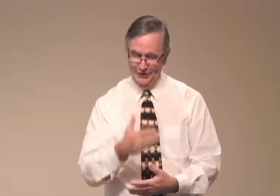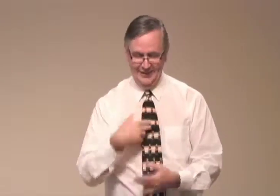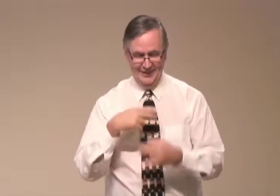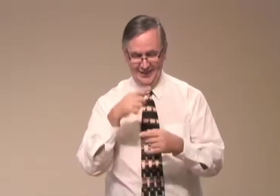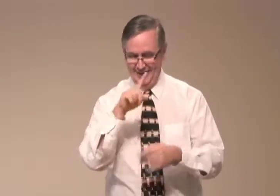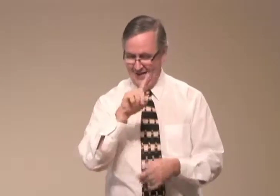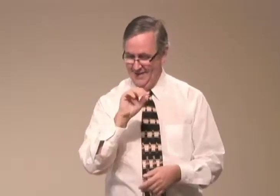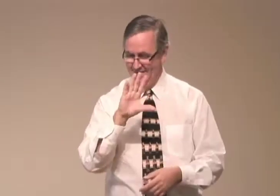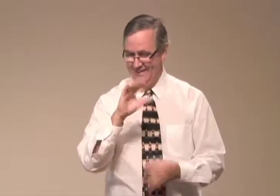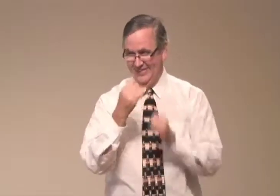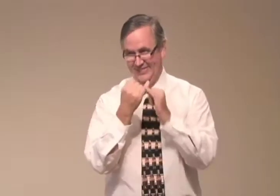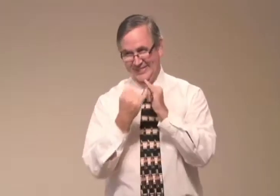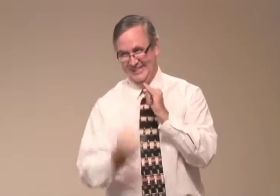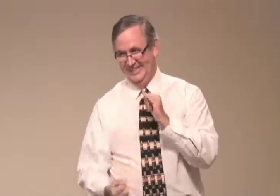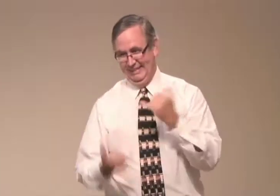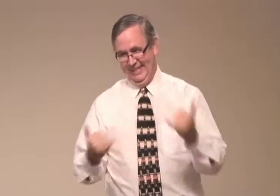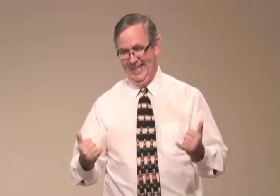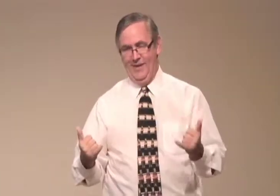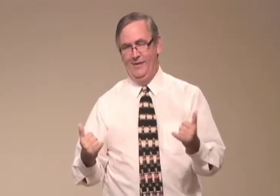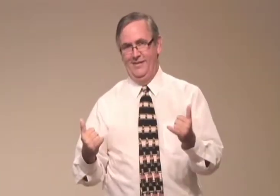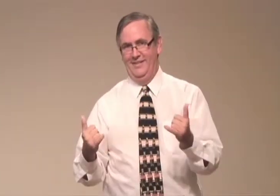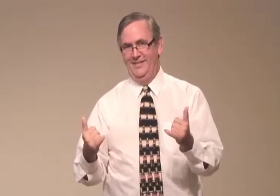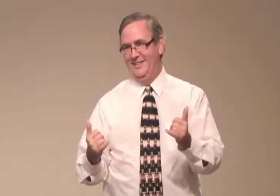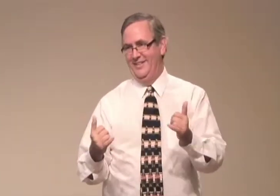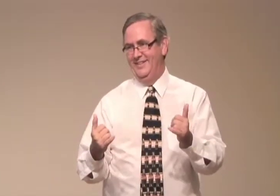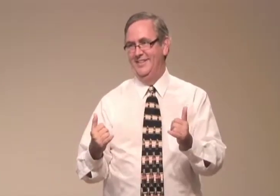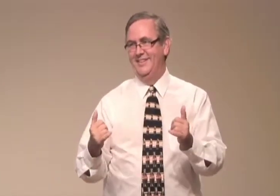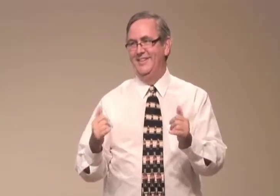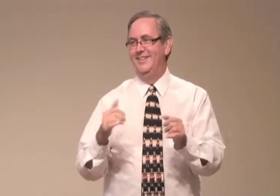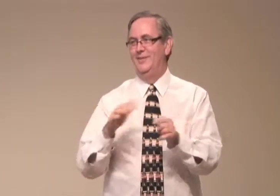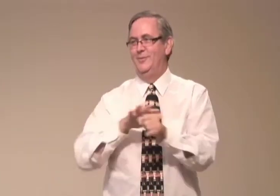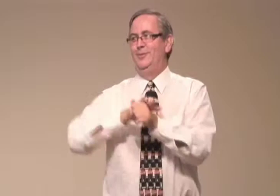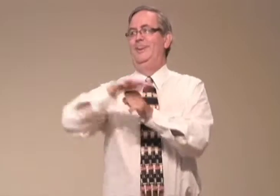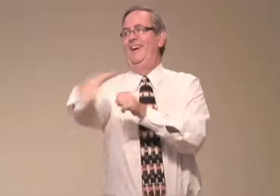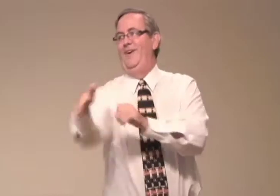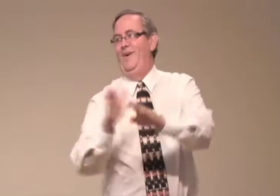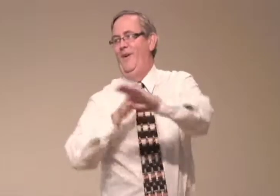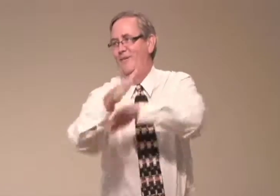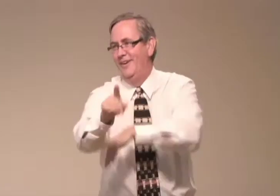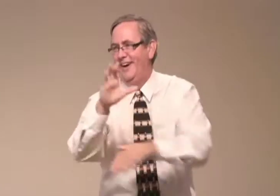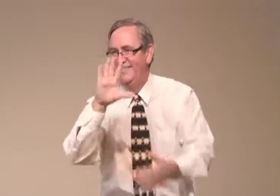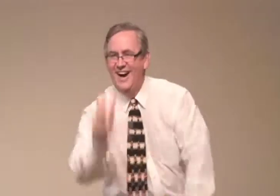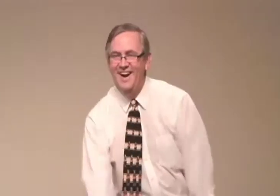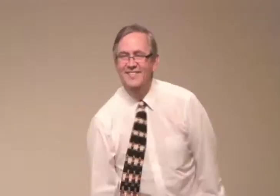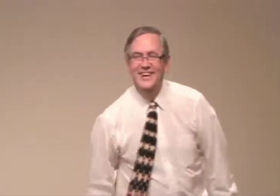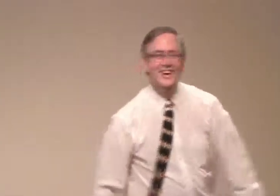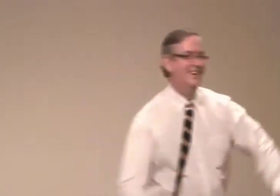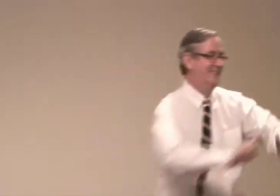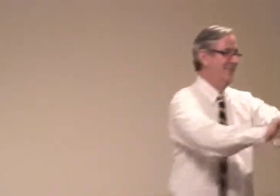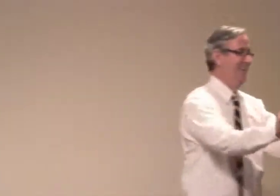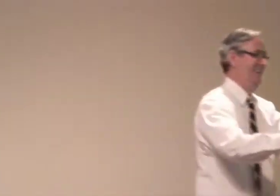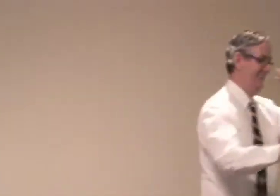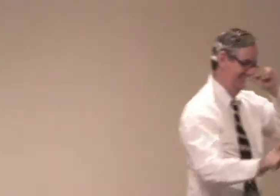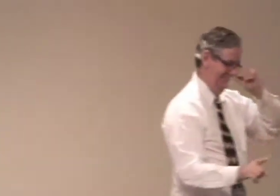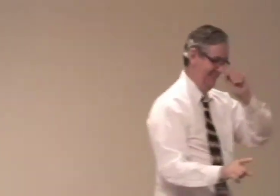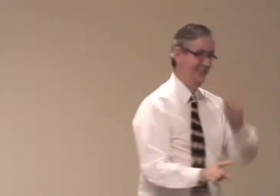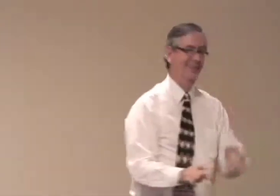I was a senior, 105, skinny as a rail. I've got plenty. I've made up for that since.